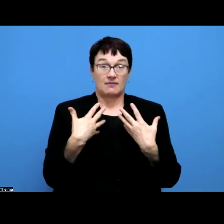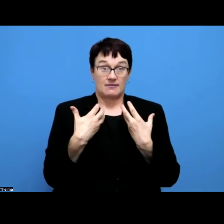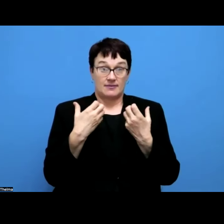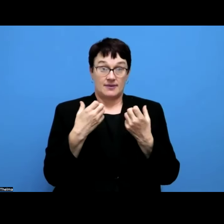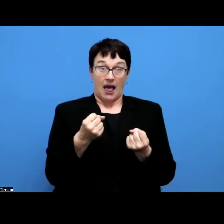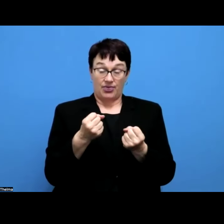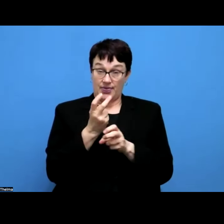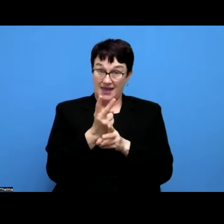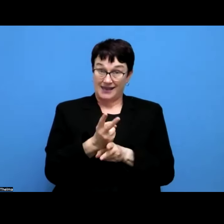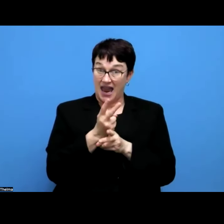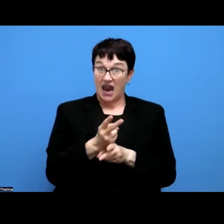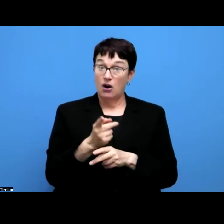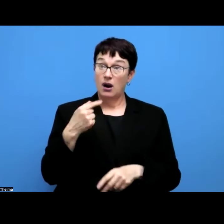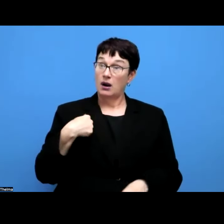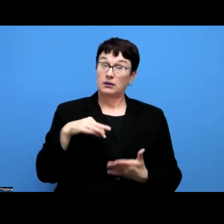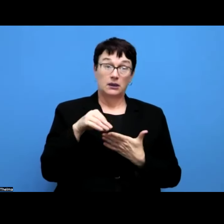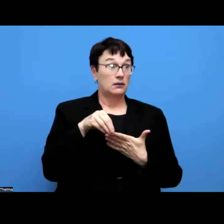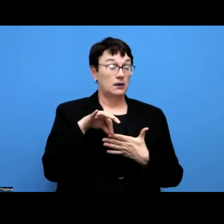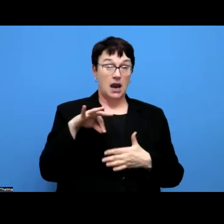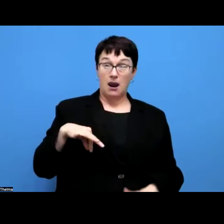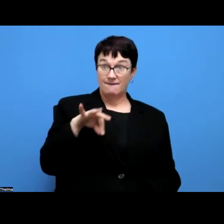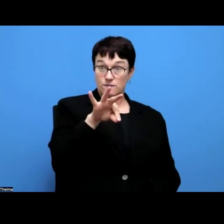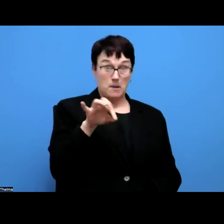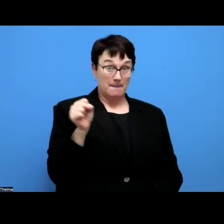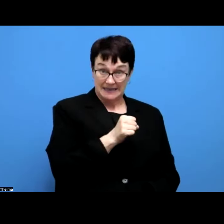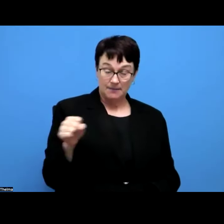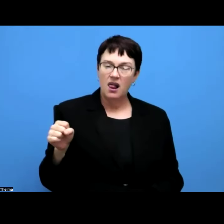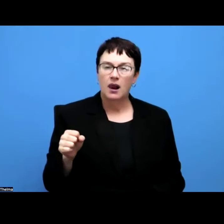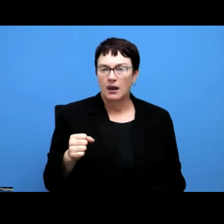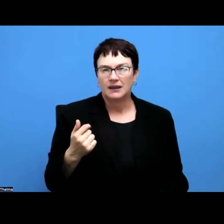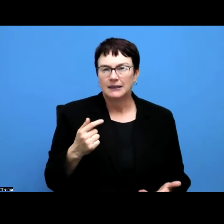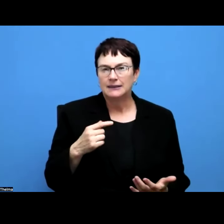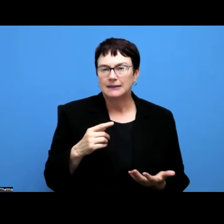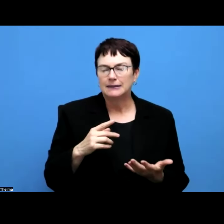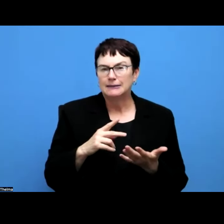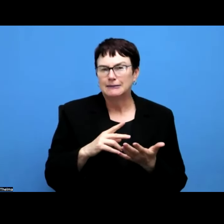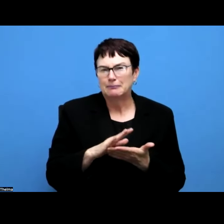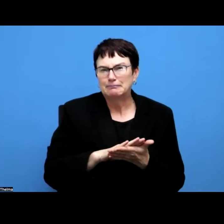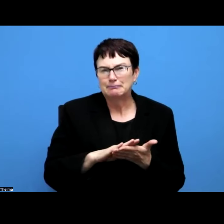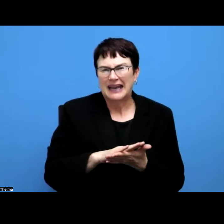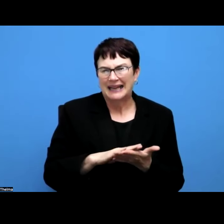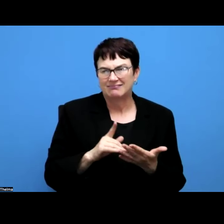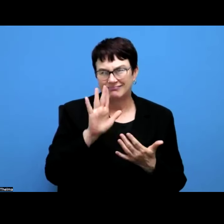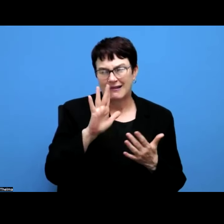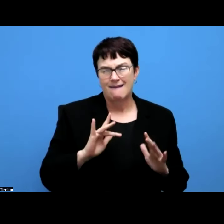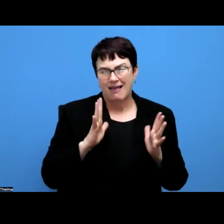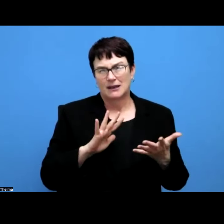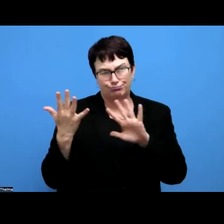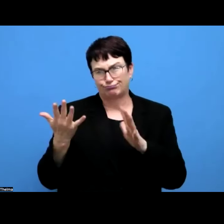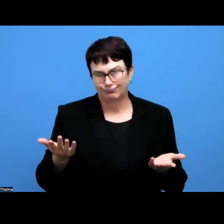be tragic. We heard in our report from one family in Ethiopia who described how they would have had to